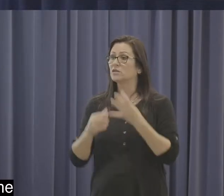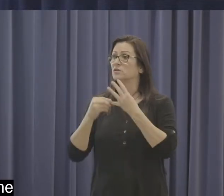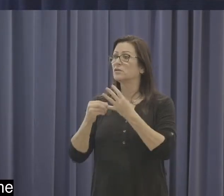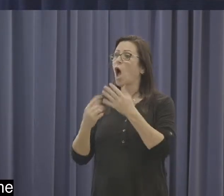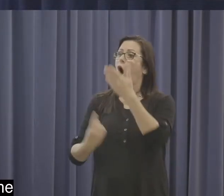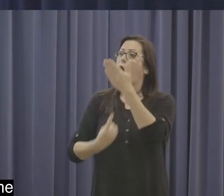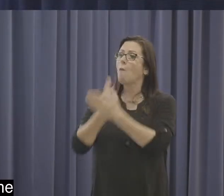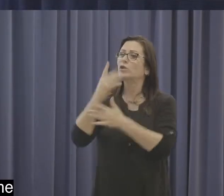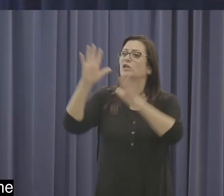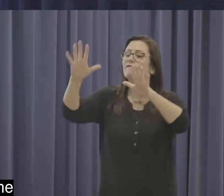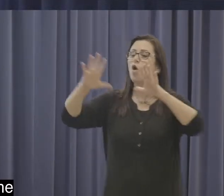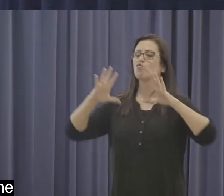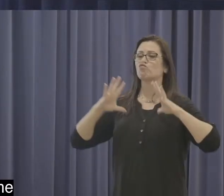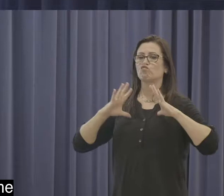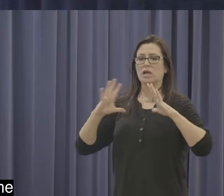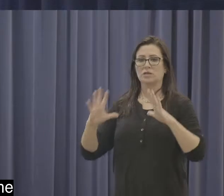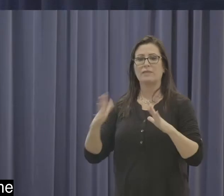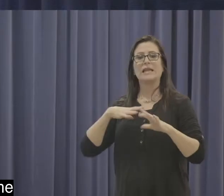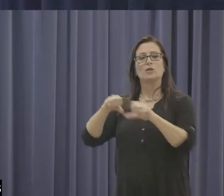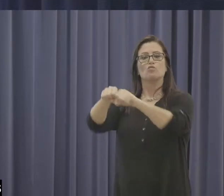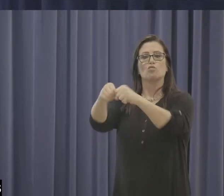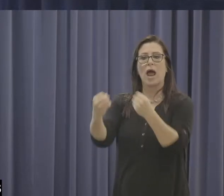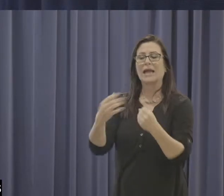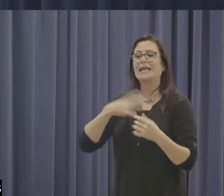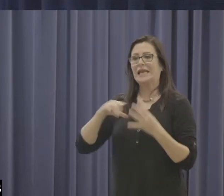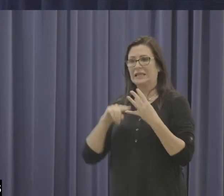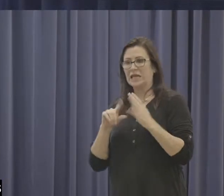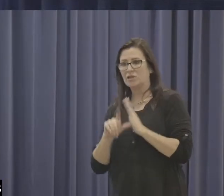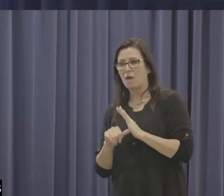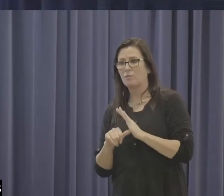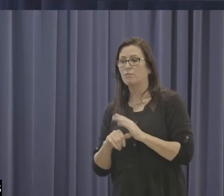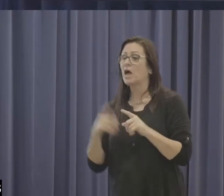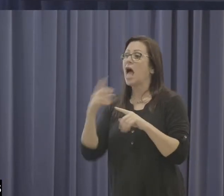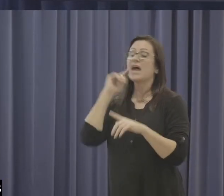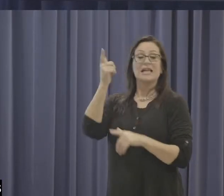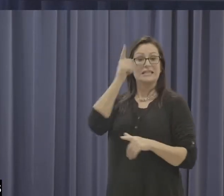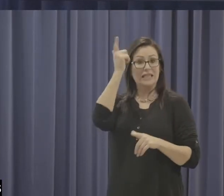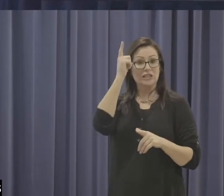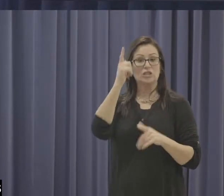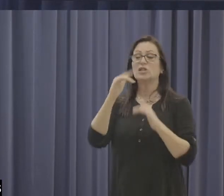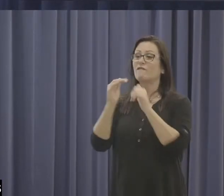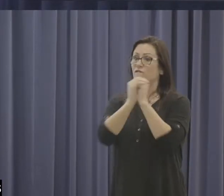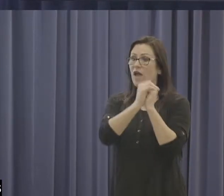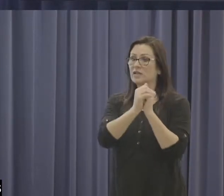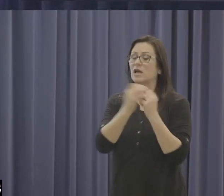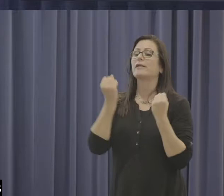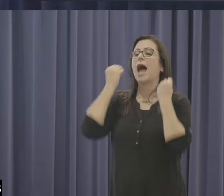opportunities for downtime so they can catch up, and teachers and peers understanding their hearing